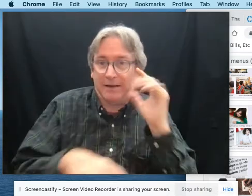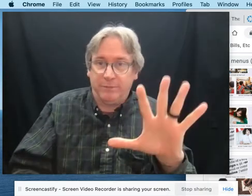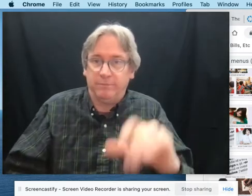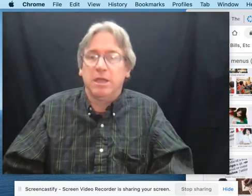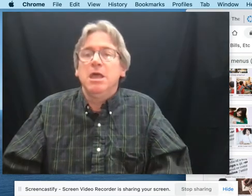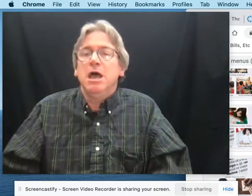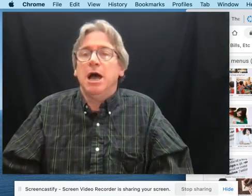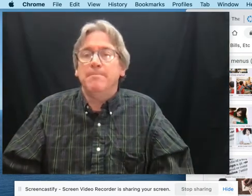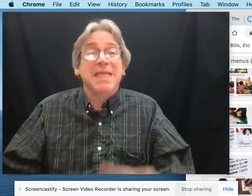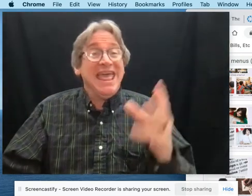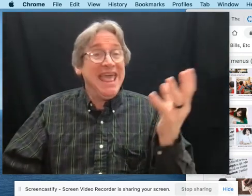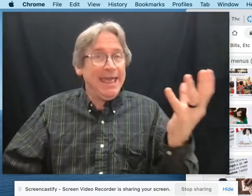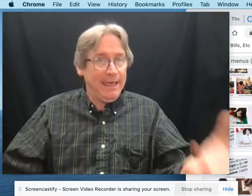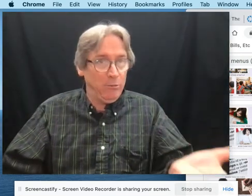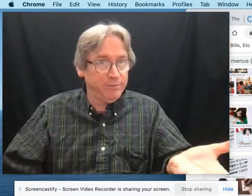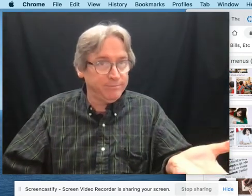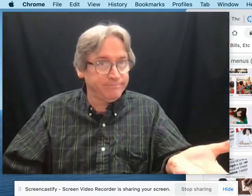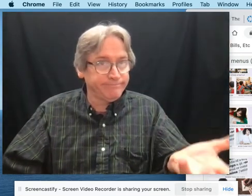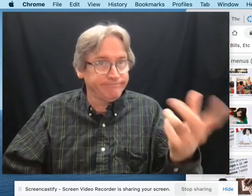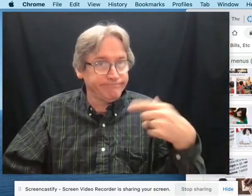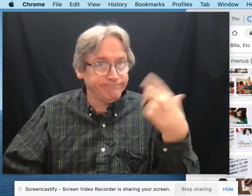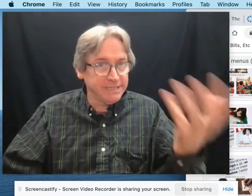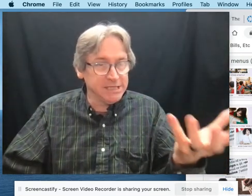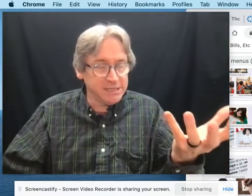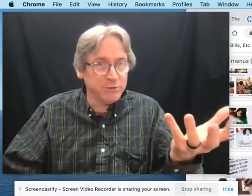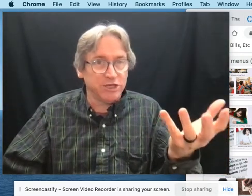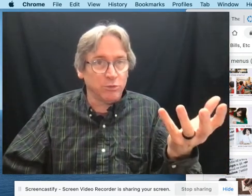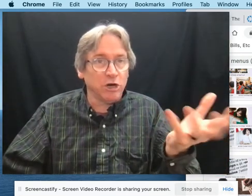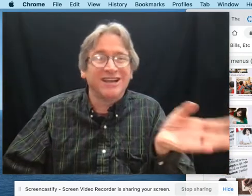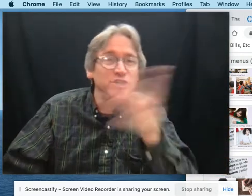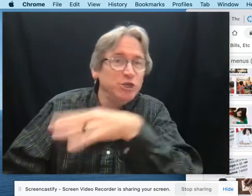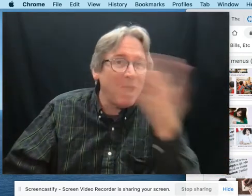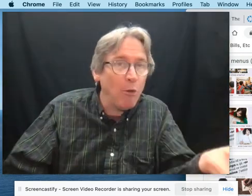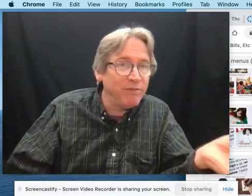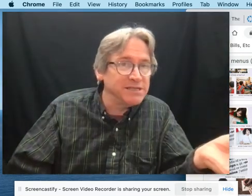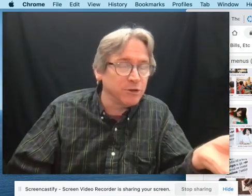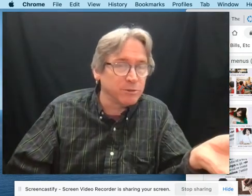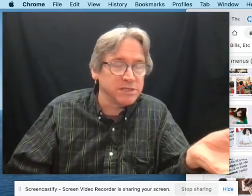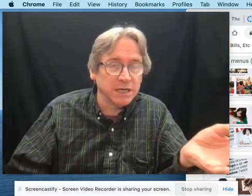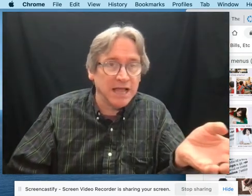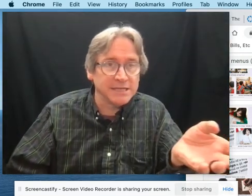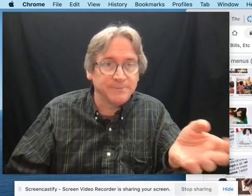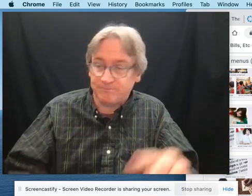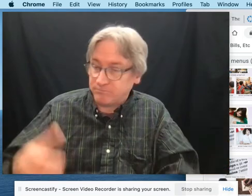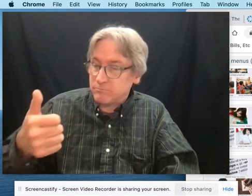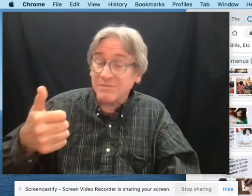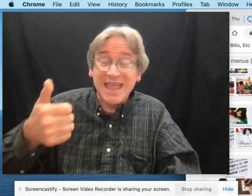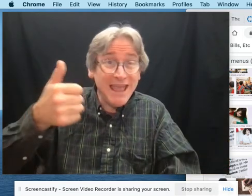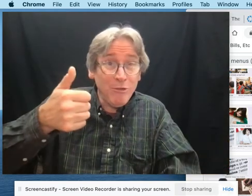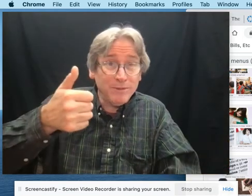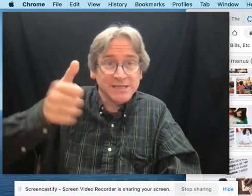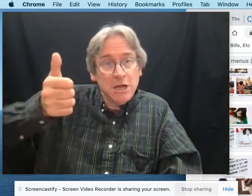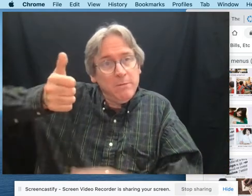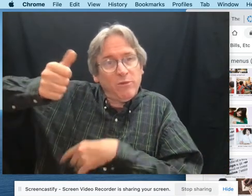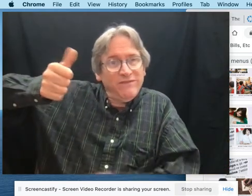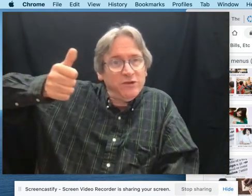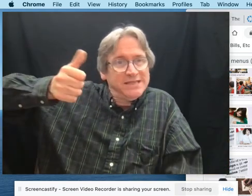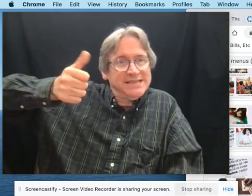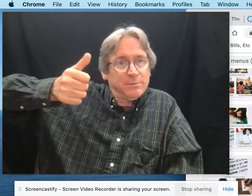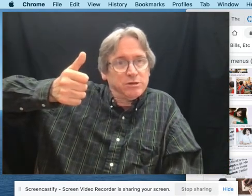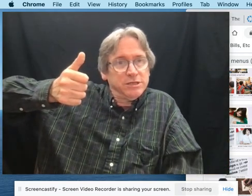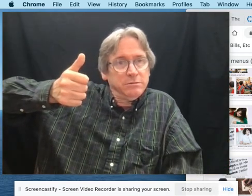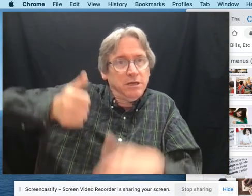came back. Help. This is a situation where could you help this other person in class? And help is, remember